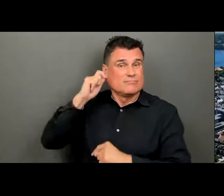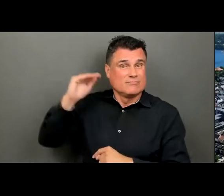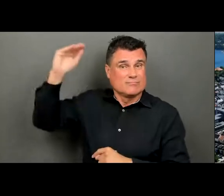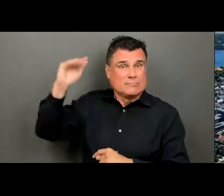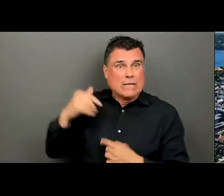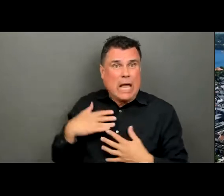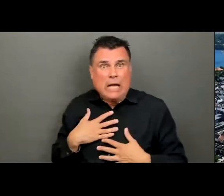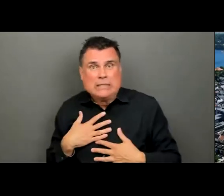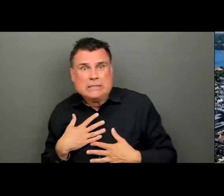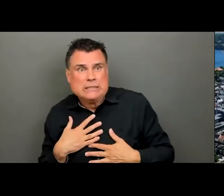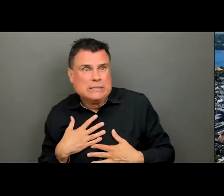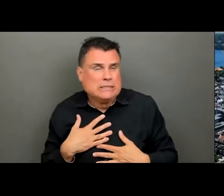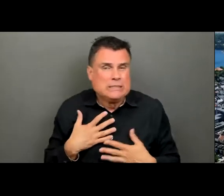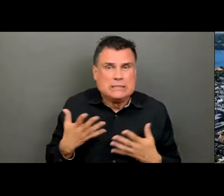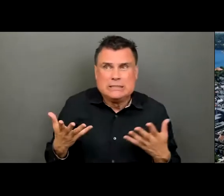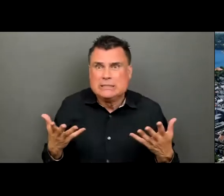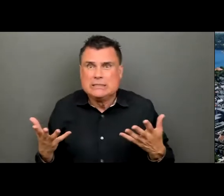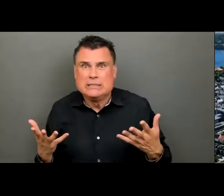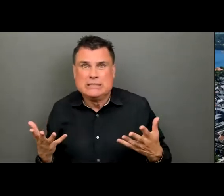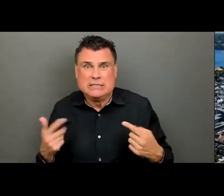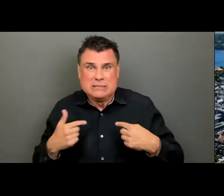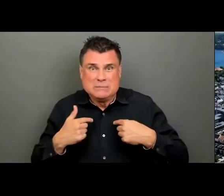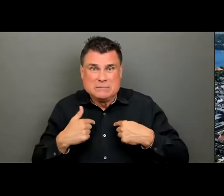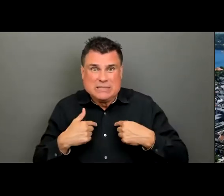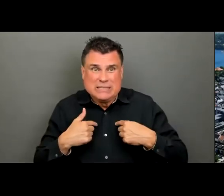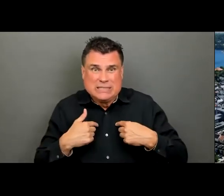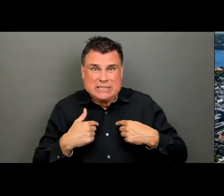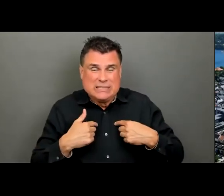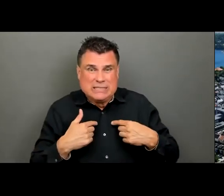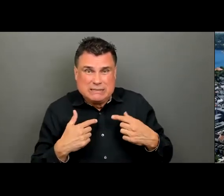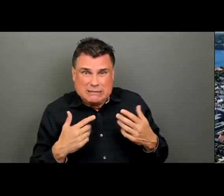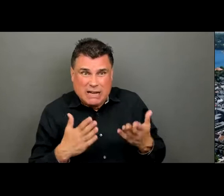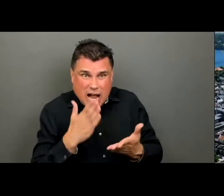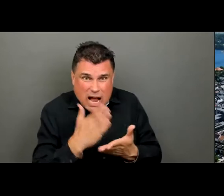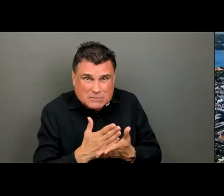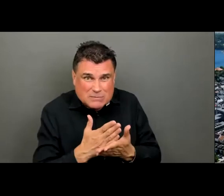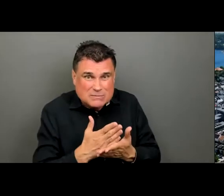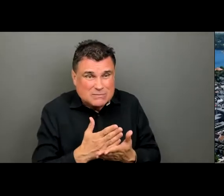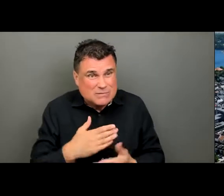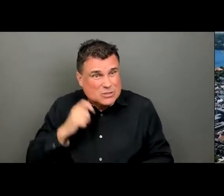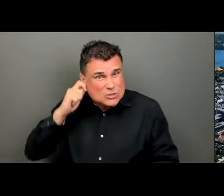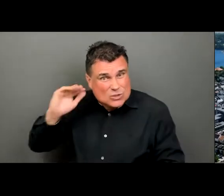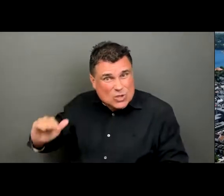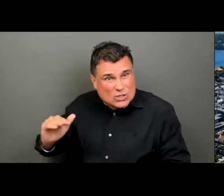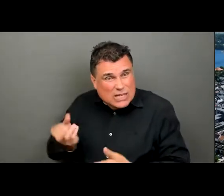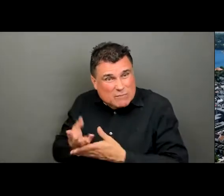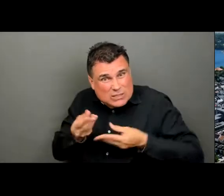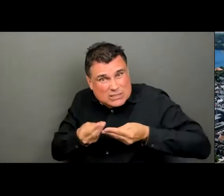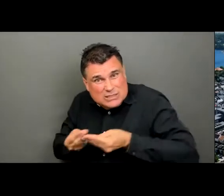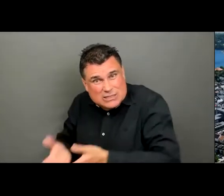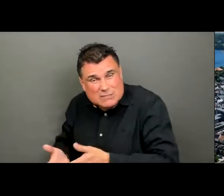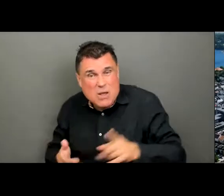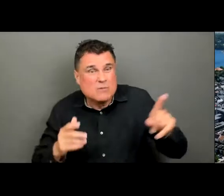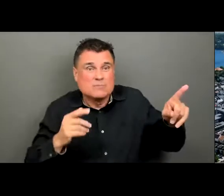my daughter's personal information to male staff in the local government." This is more